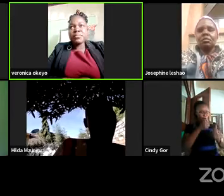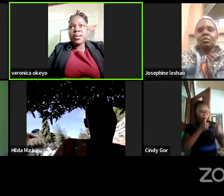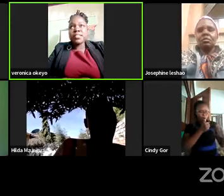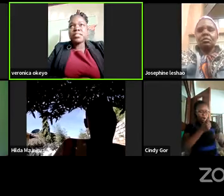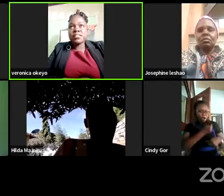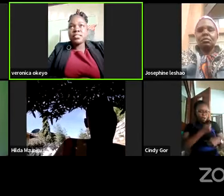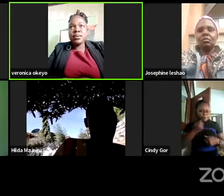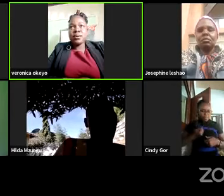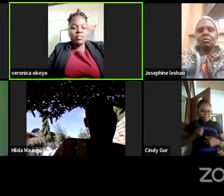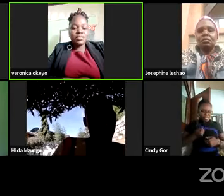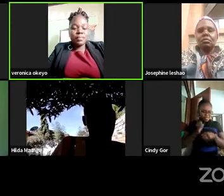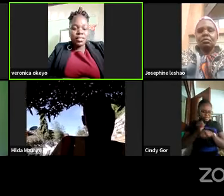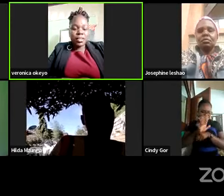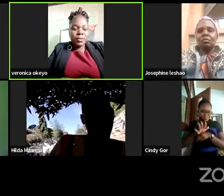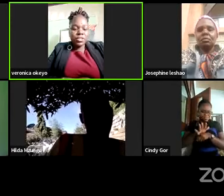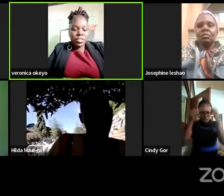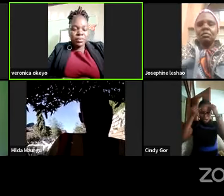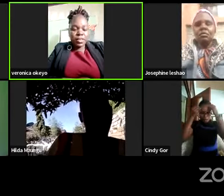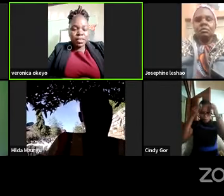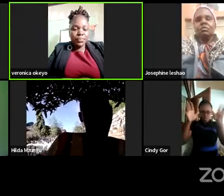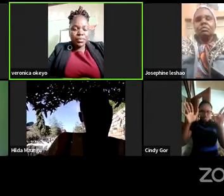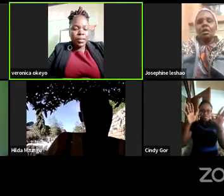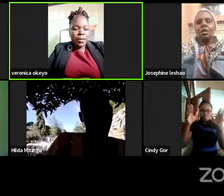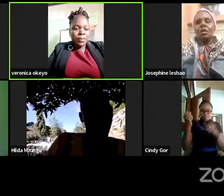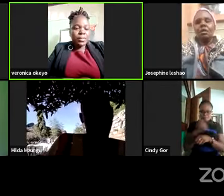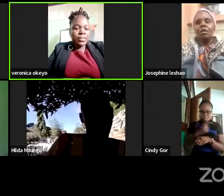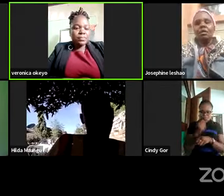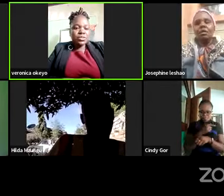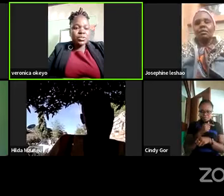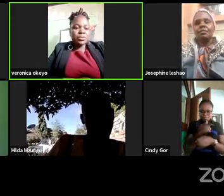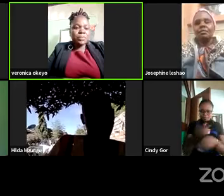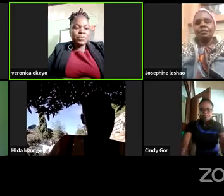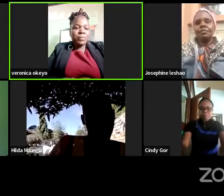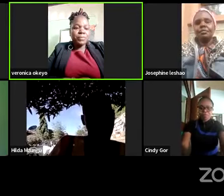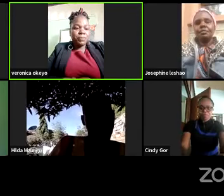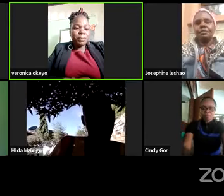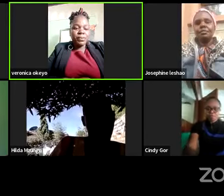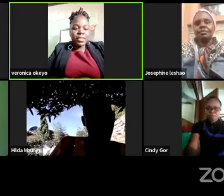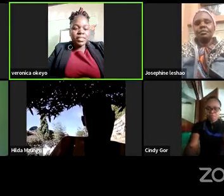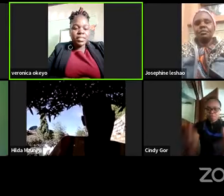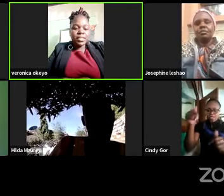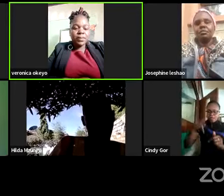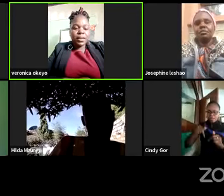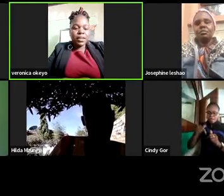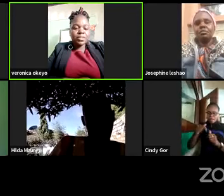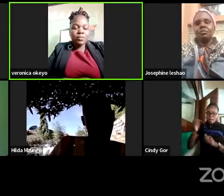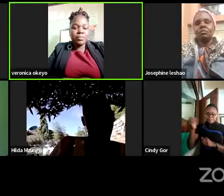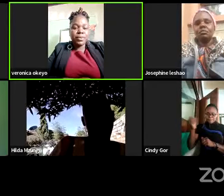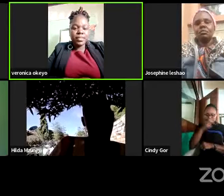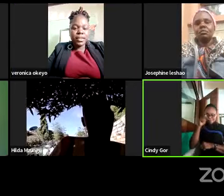month is the month that we celebrate or we commemorate the awareness of breast